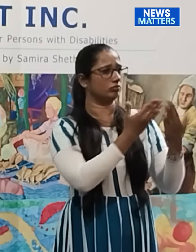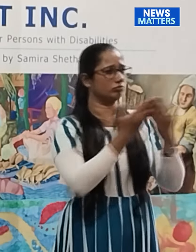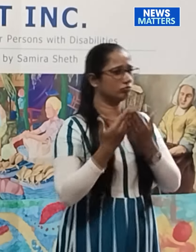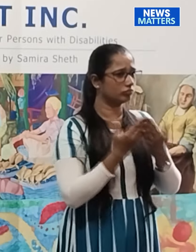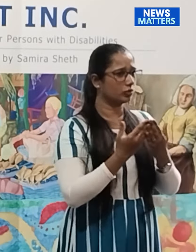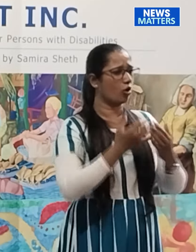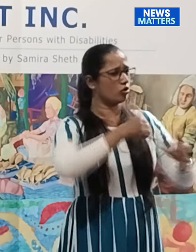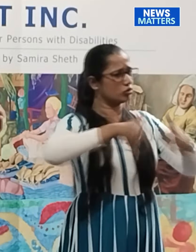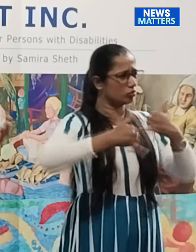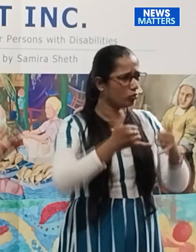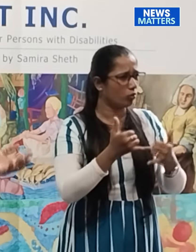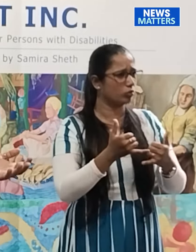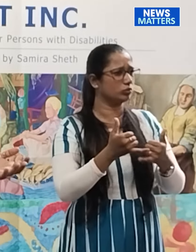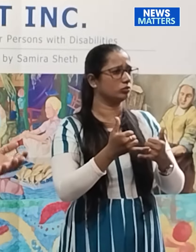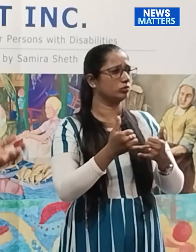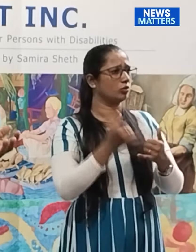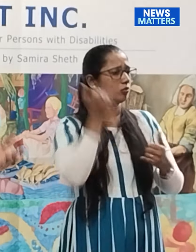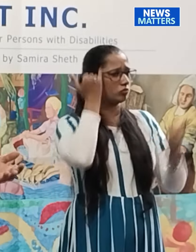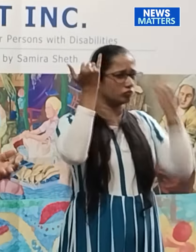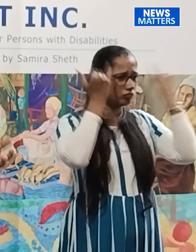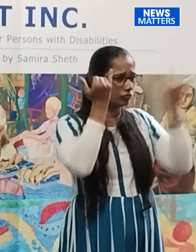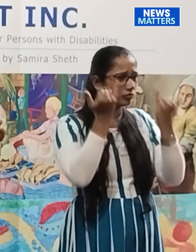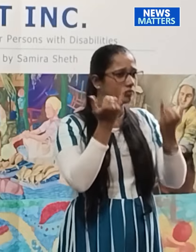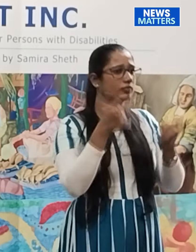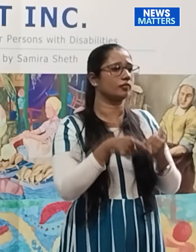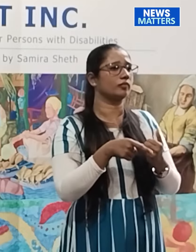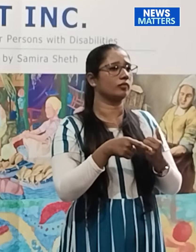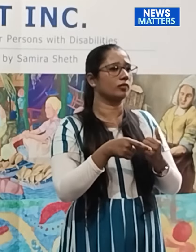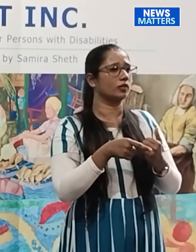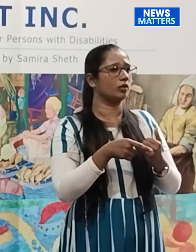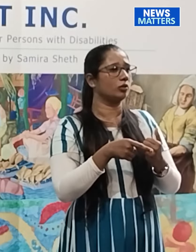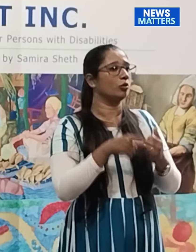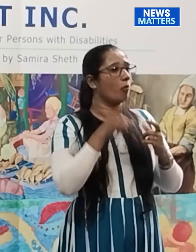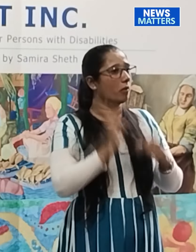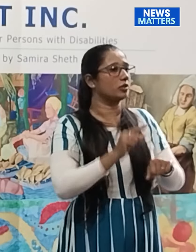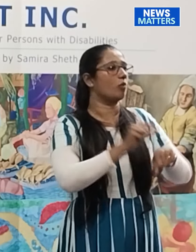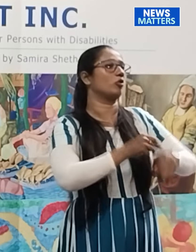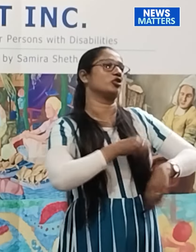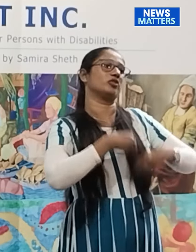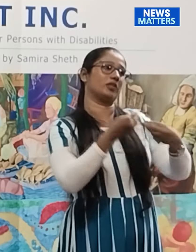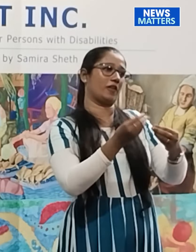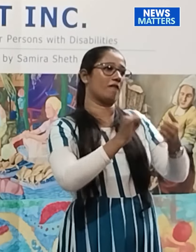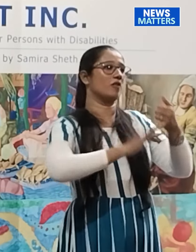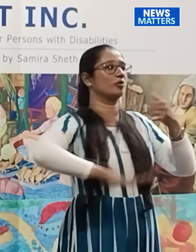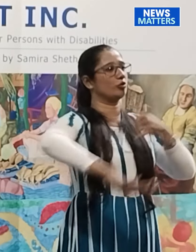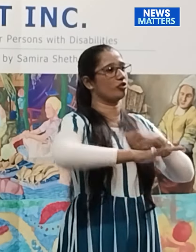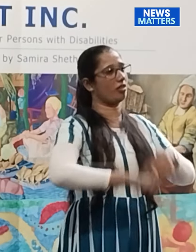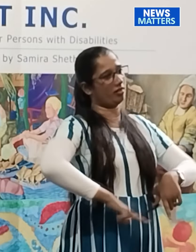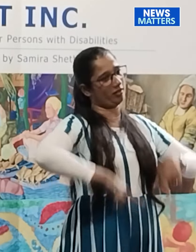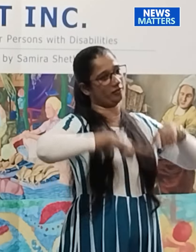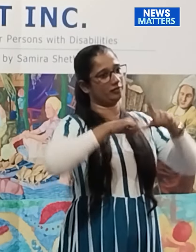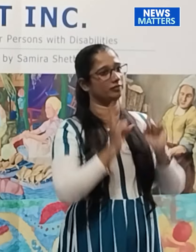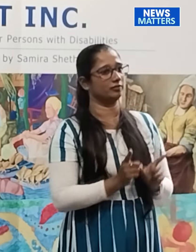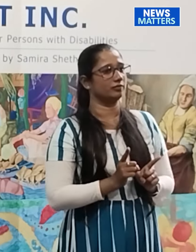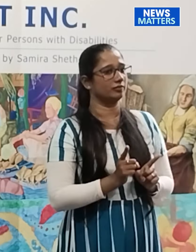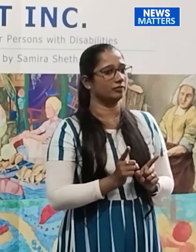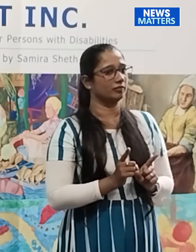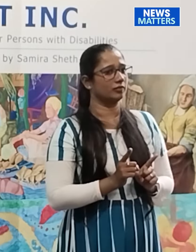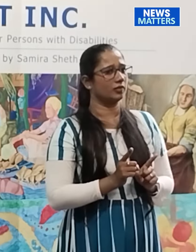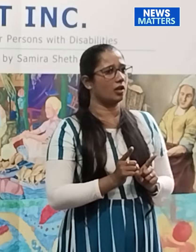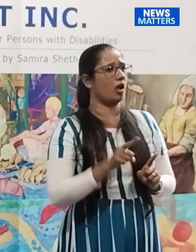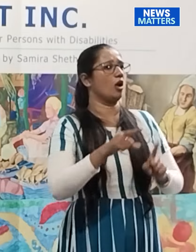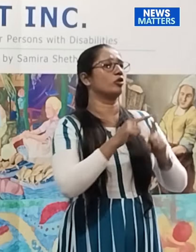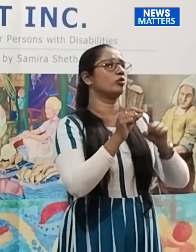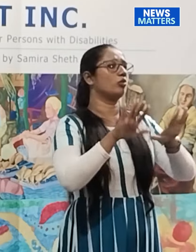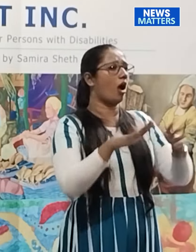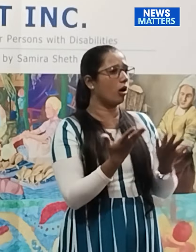their sports, their creativity. Need to give them a space in social life. You know, all these things could be done only when